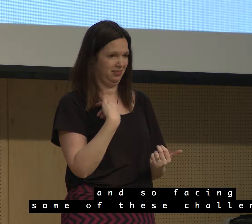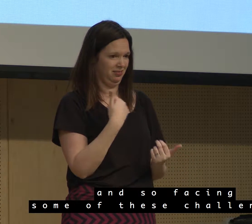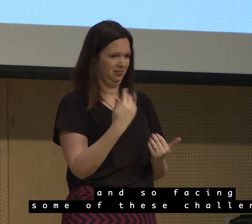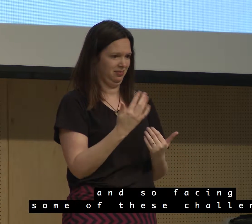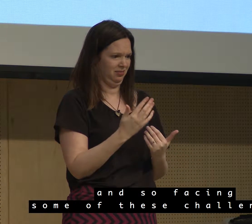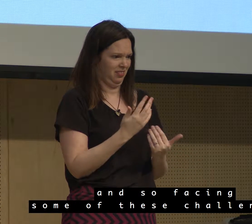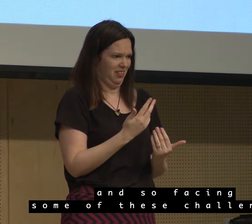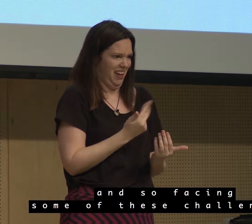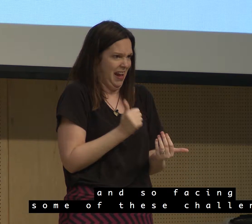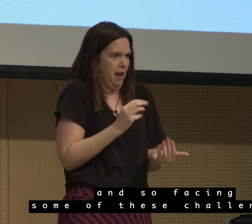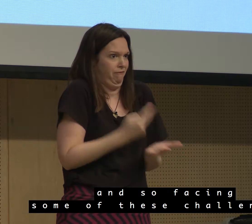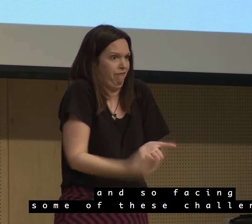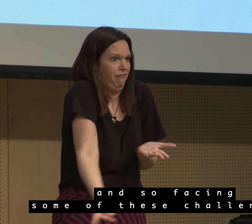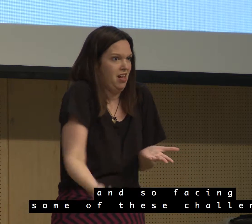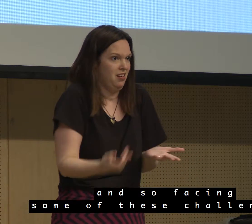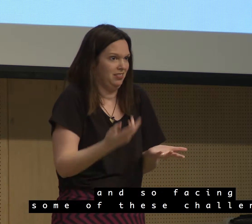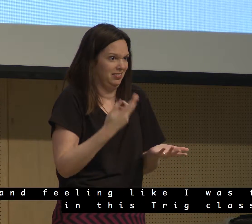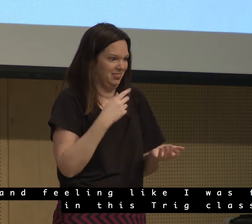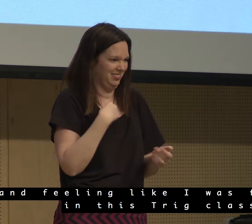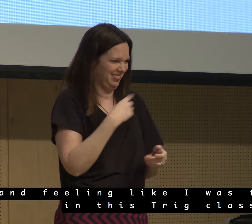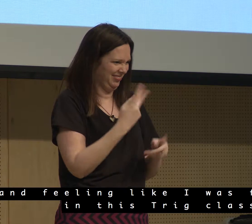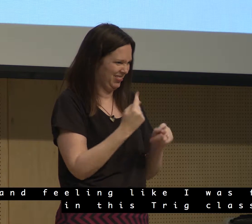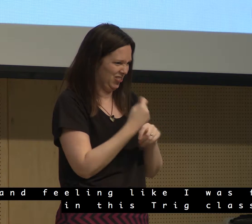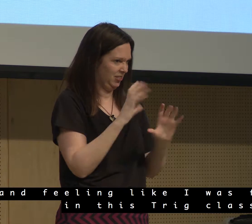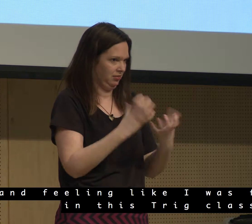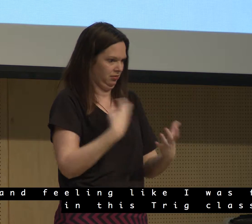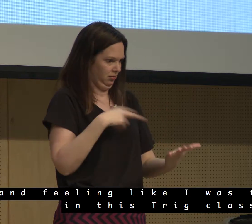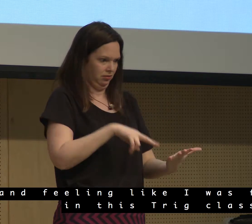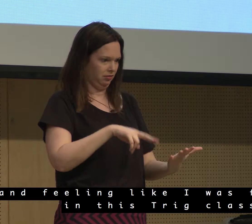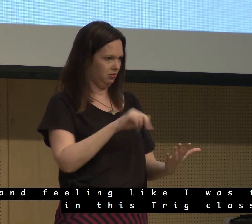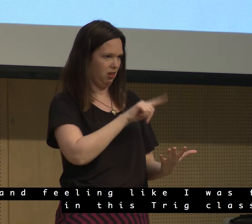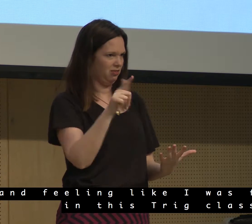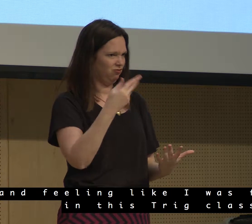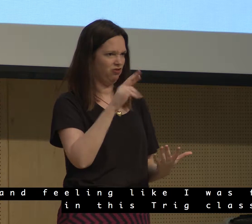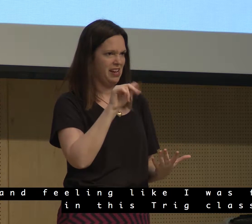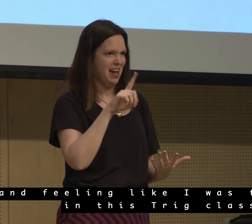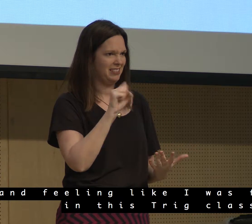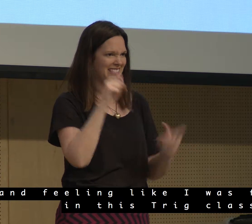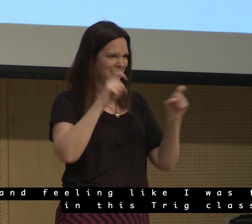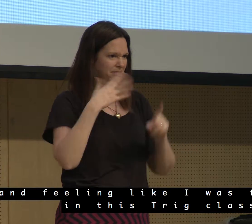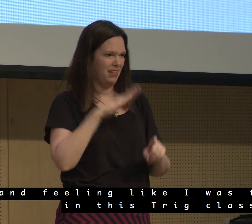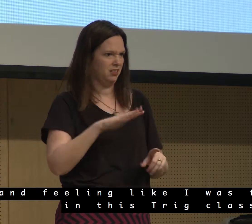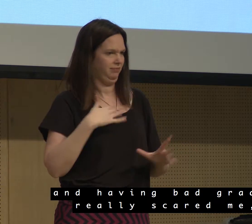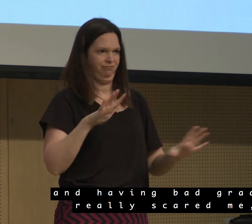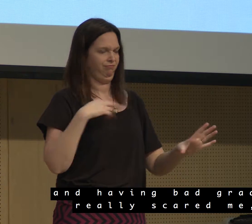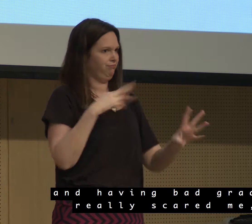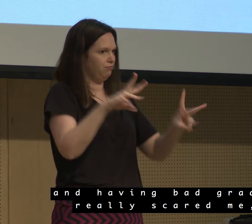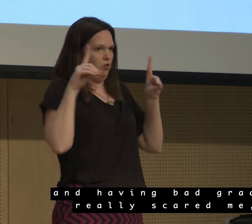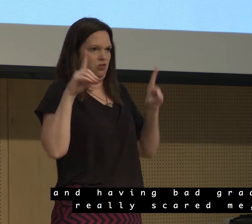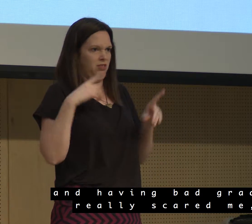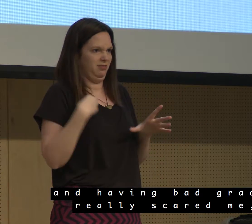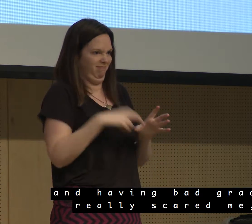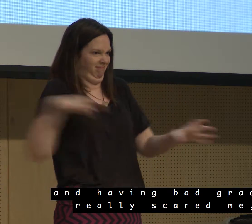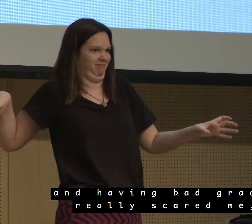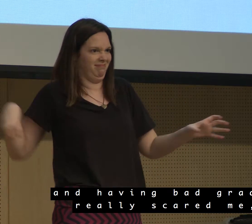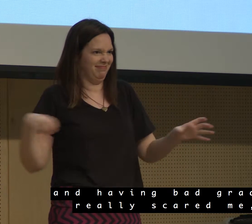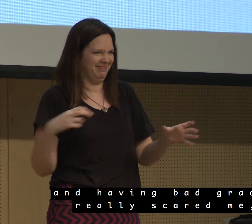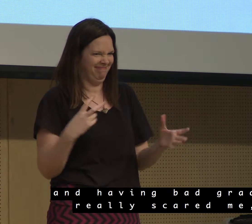so facing some of these challenges and feeling like I was failing in this trig class and having bad grades